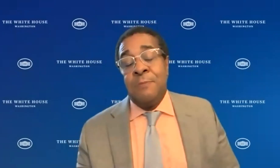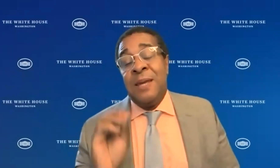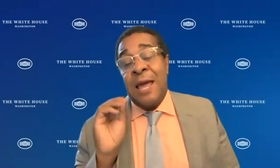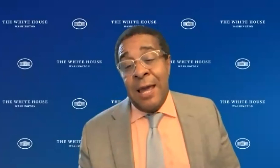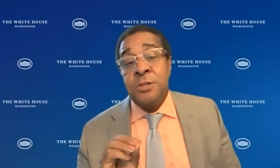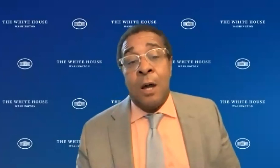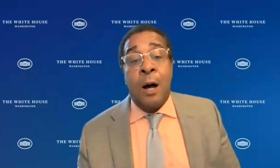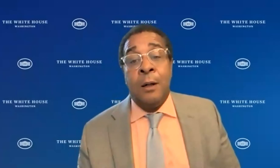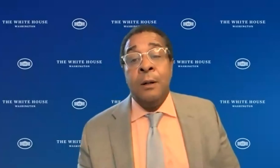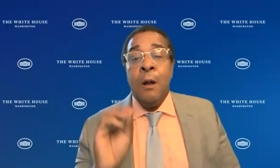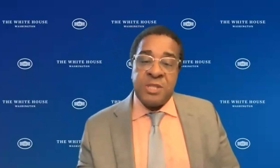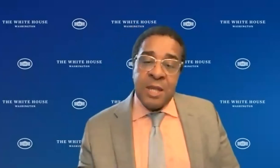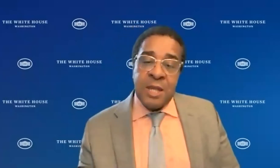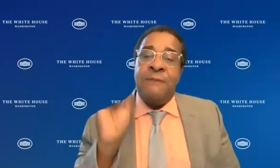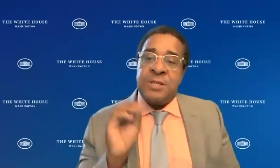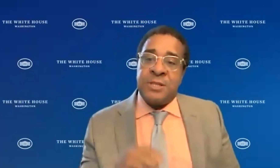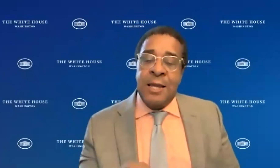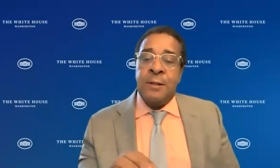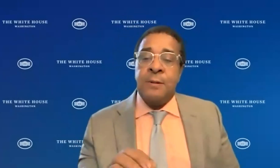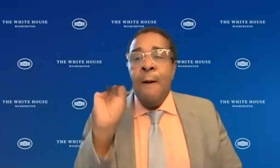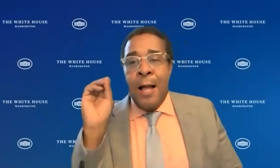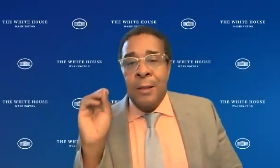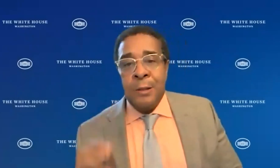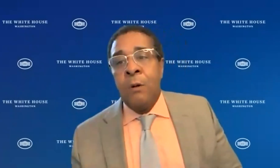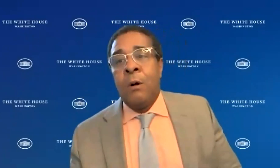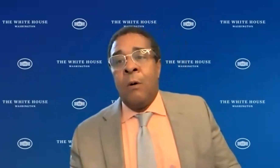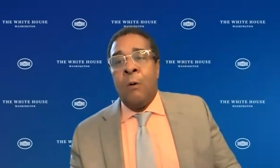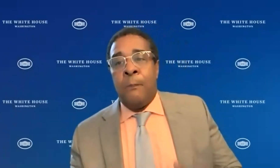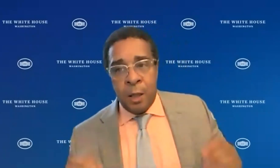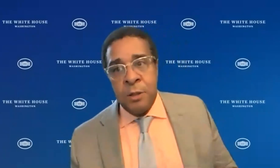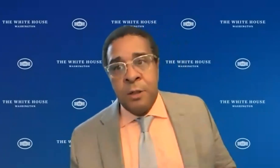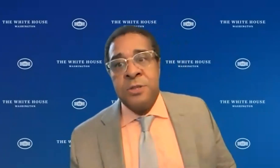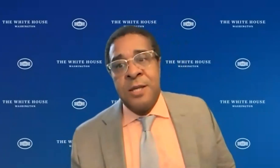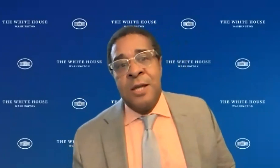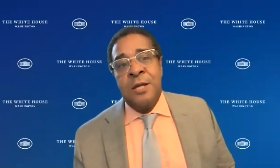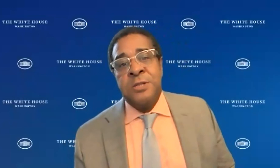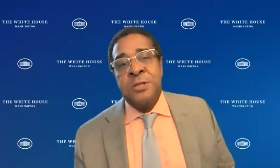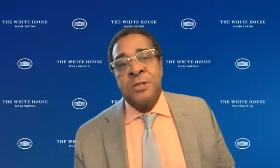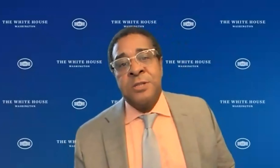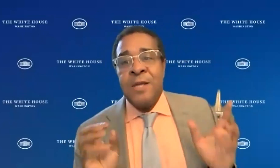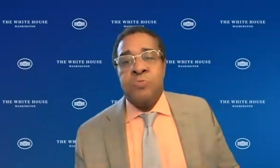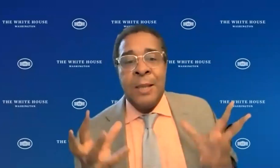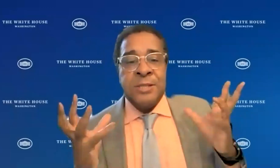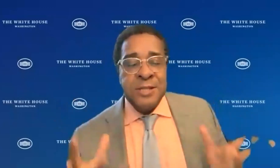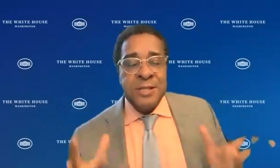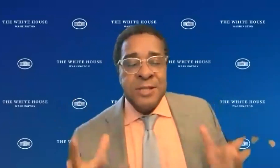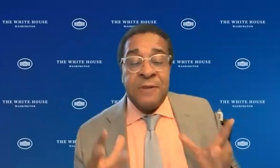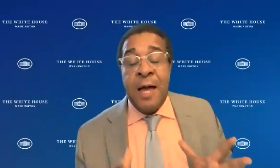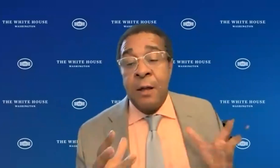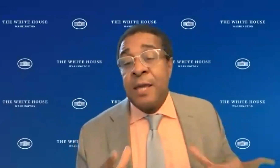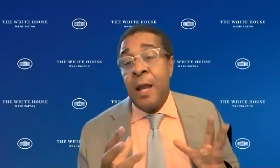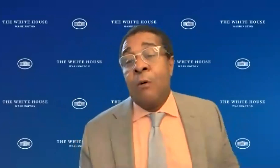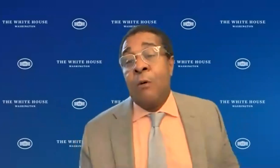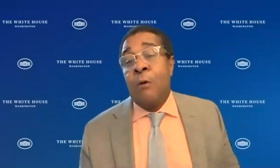the need to be hands-on with some of our state and local partners in this, as well as the needs